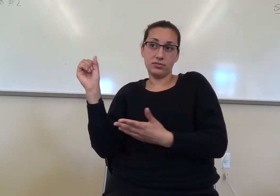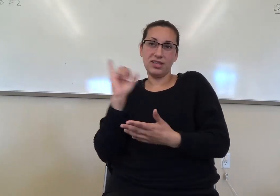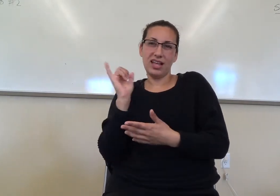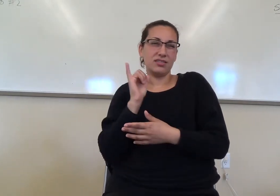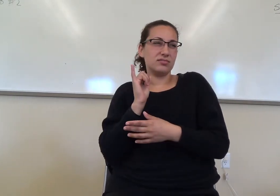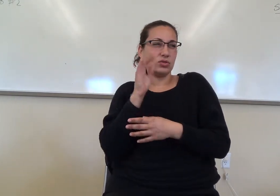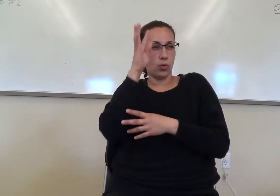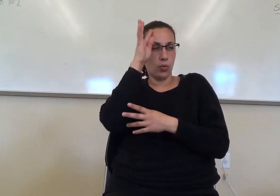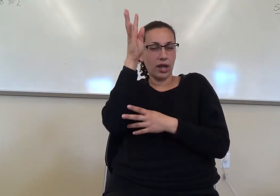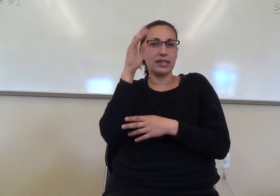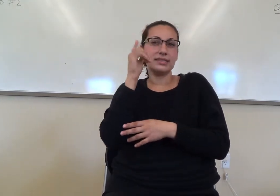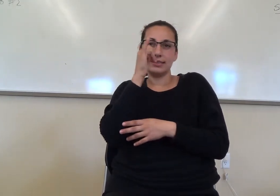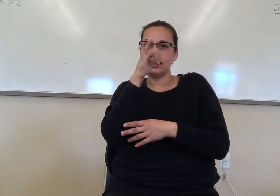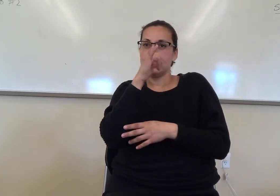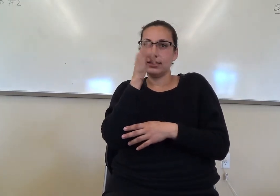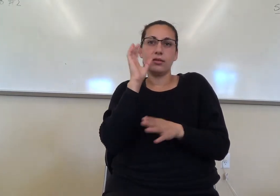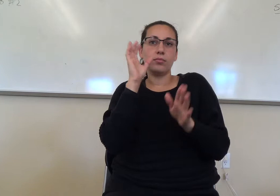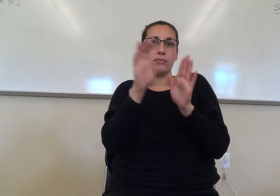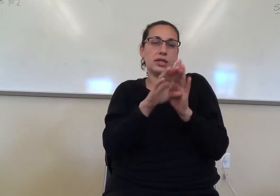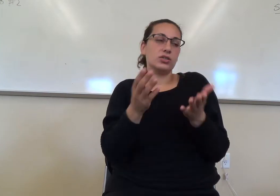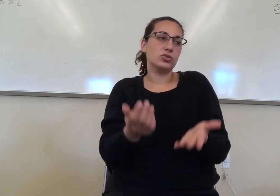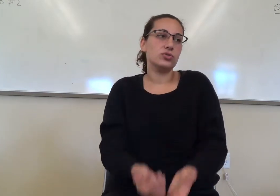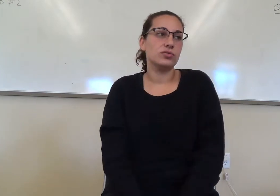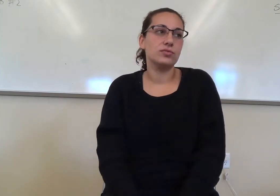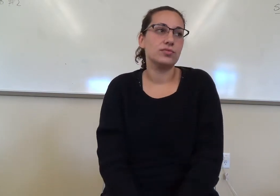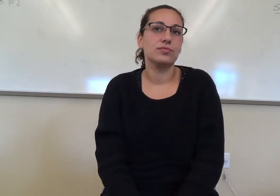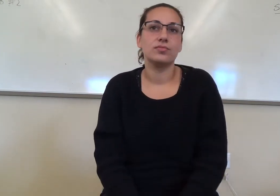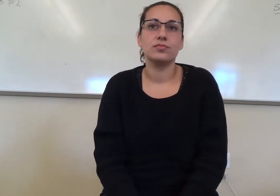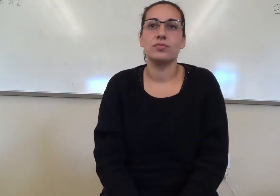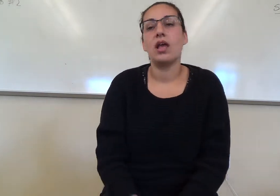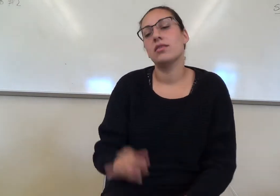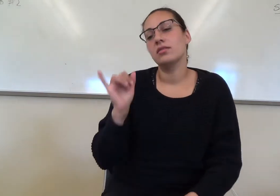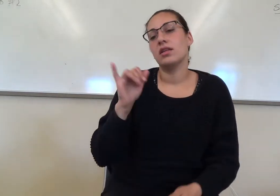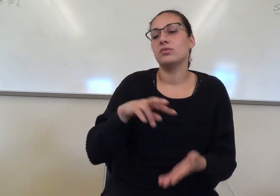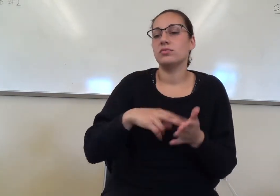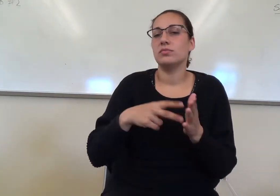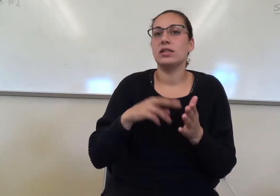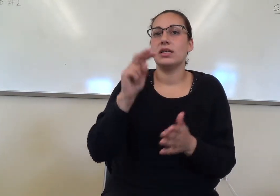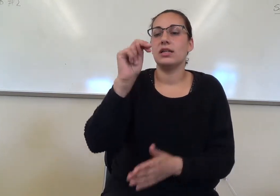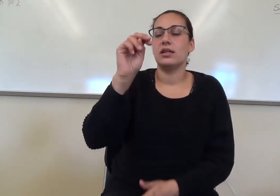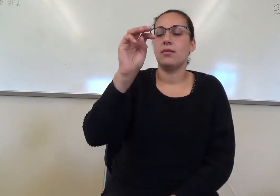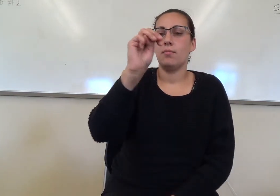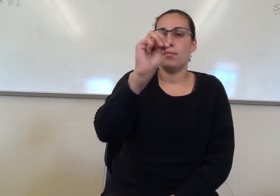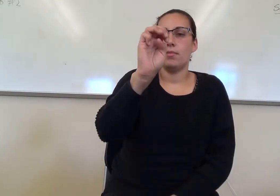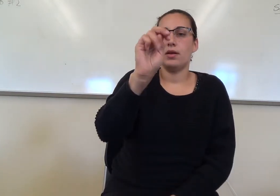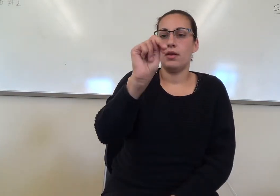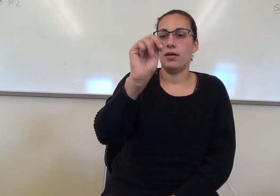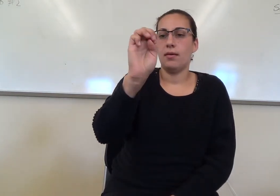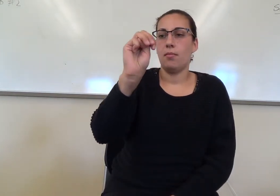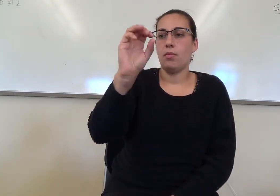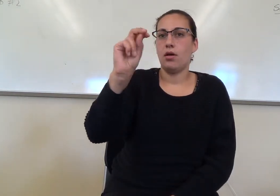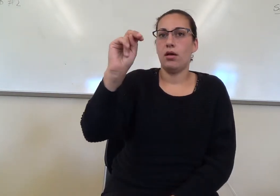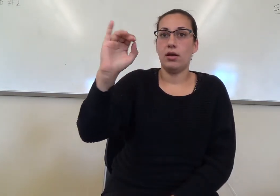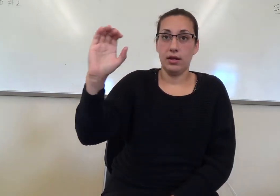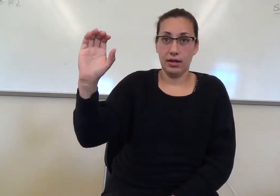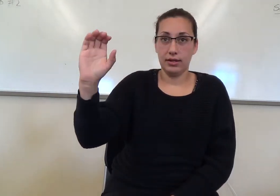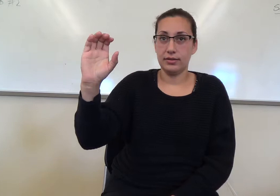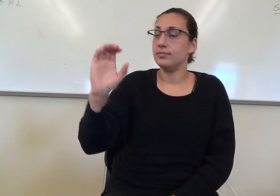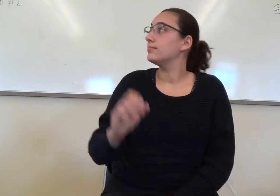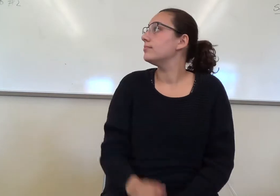out of it. Yeah. Okay, yeah, that's what these are. They're mnemonic devices. If you take that N out, I do not ask me how that